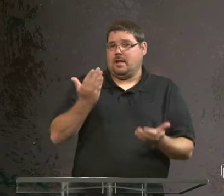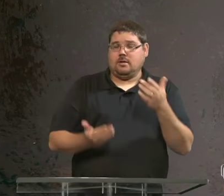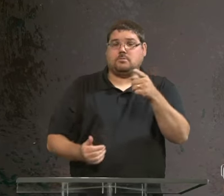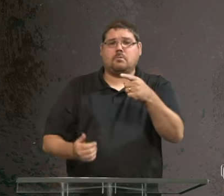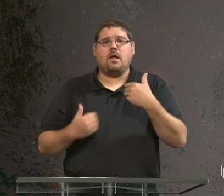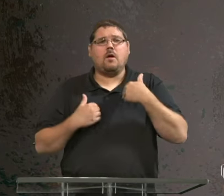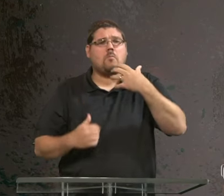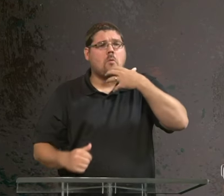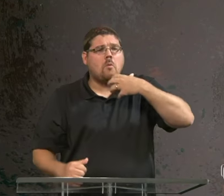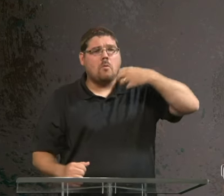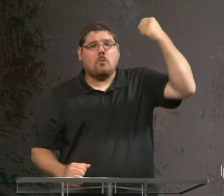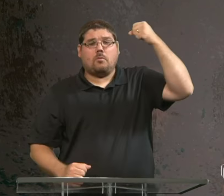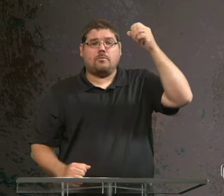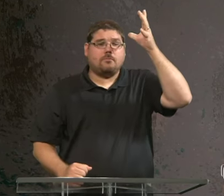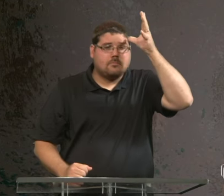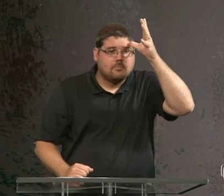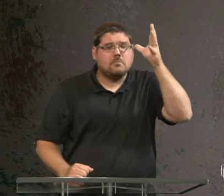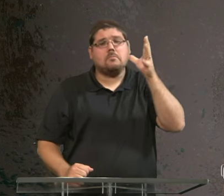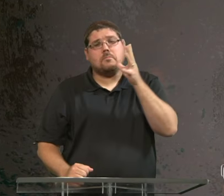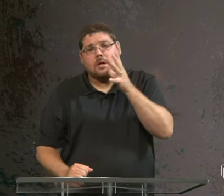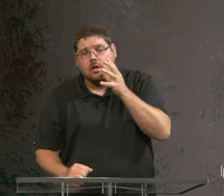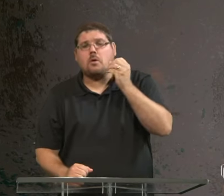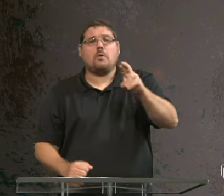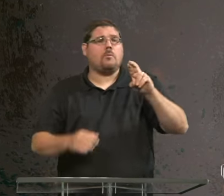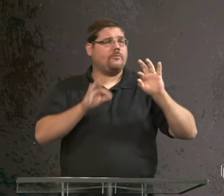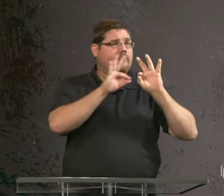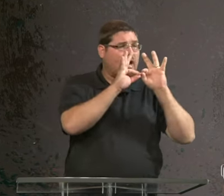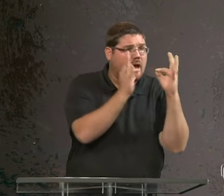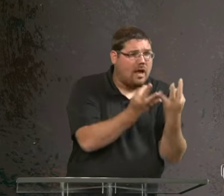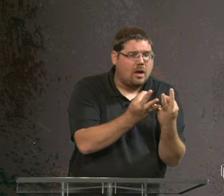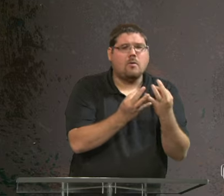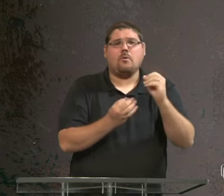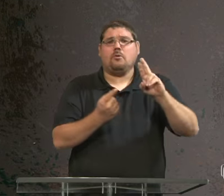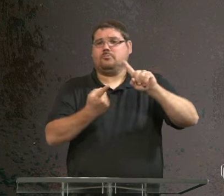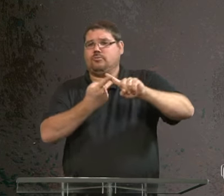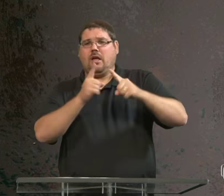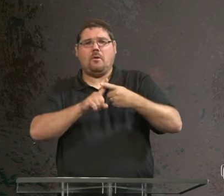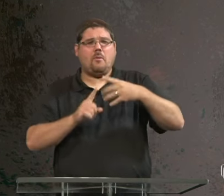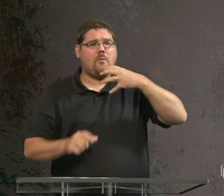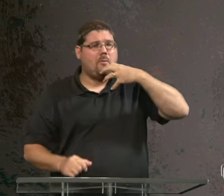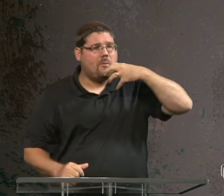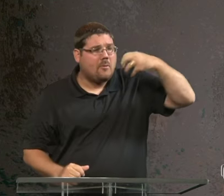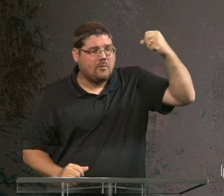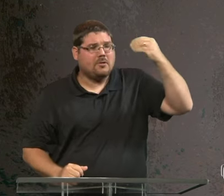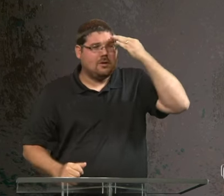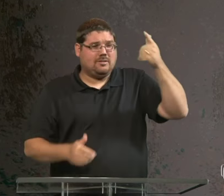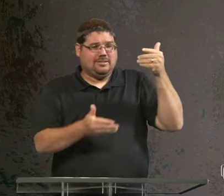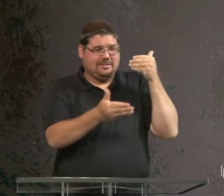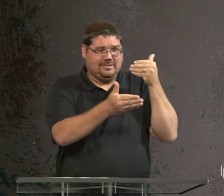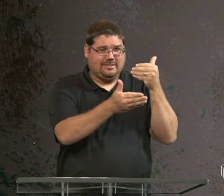Now in your life, perhaps there's been an older person, whether it's a father, mother,